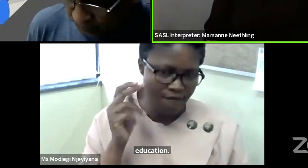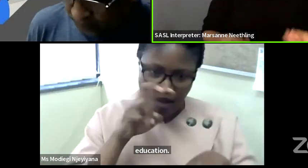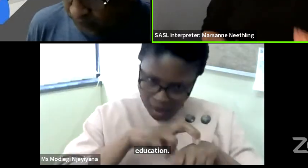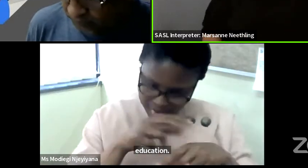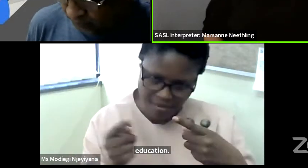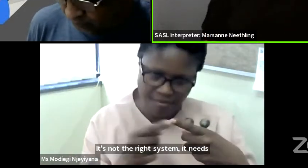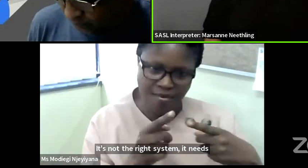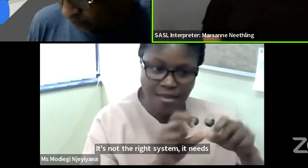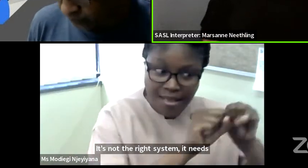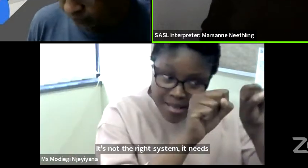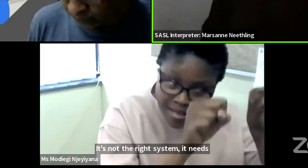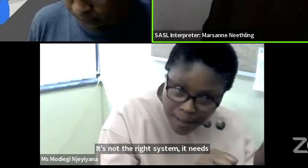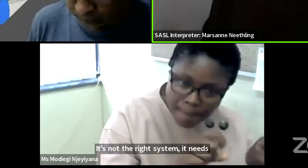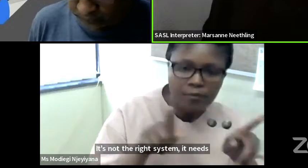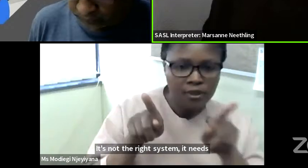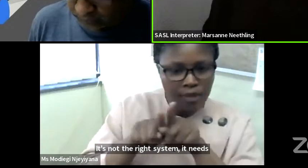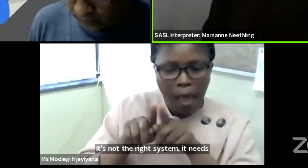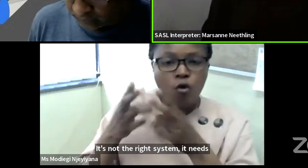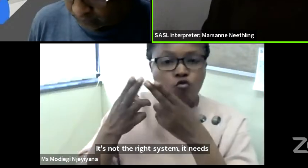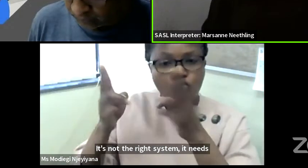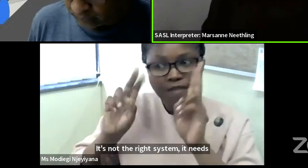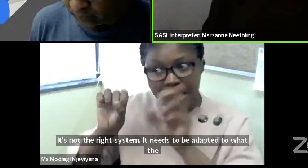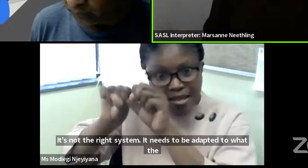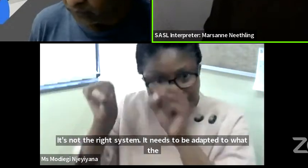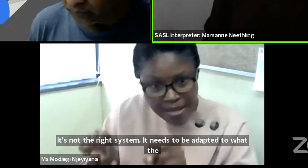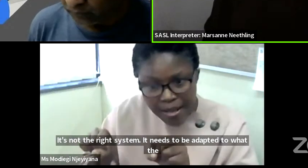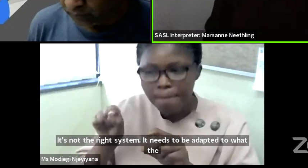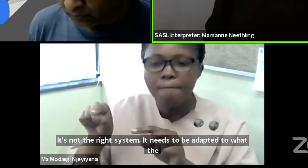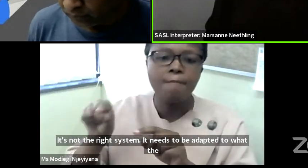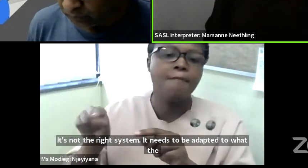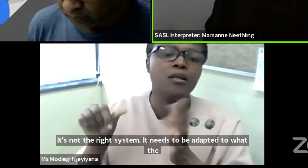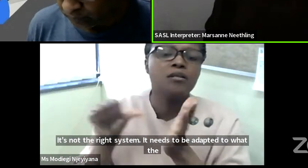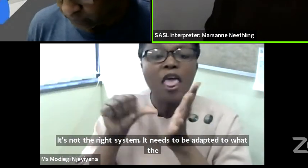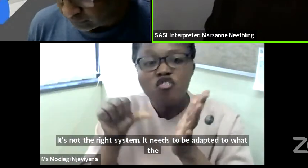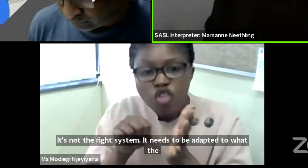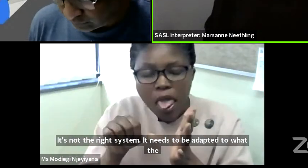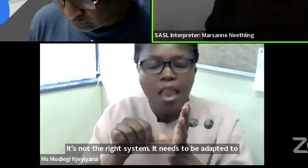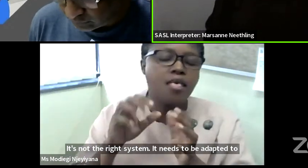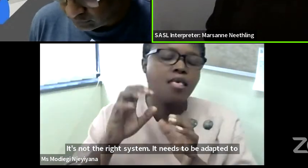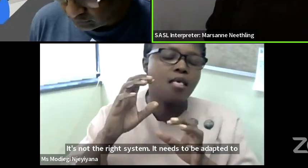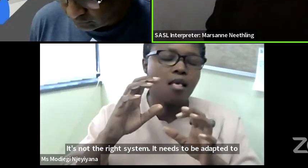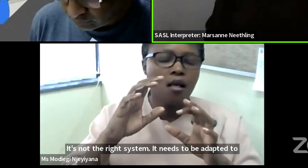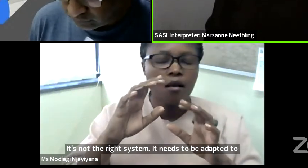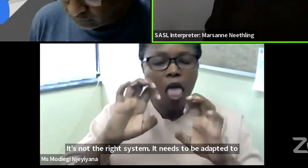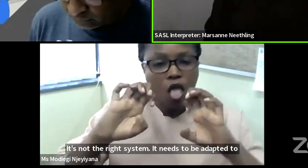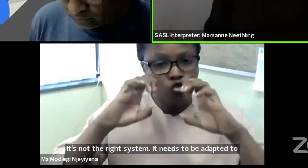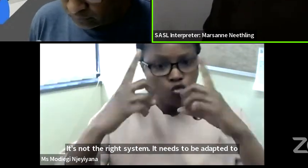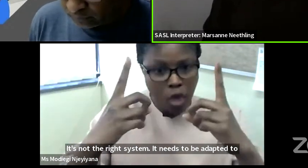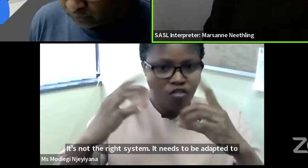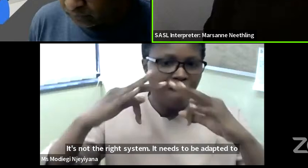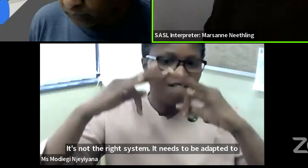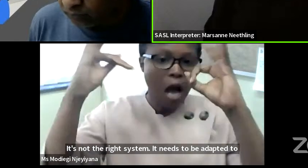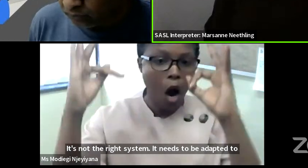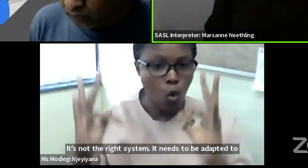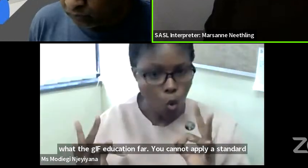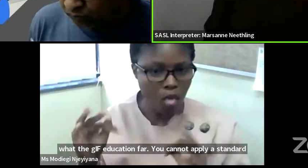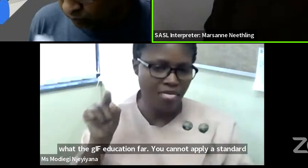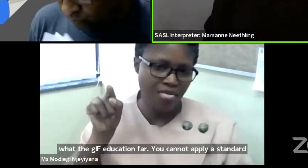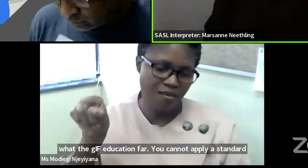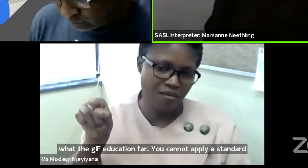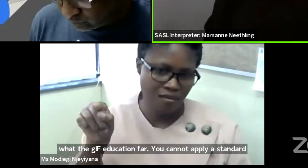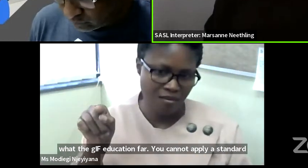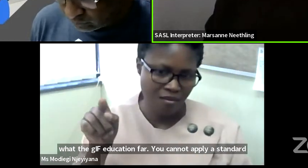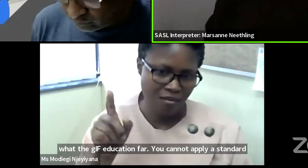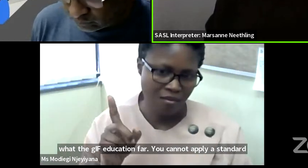It needs to be adapted to what the deaf education needs are. You cannot apply a standard system to